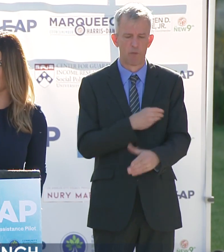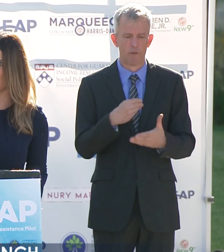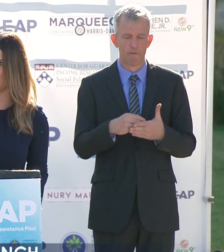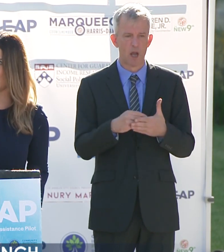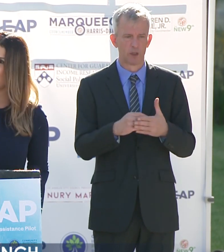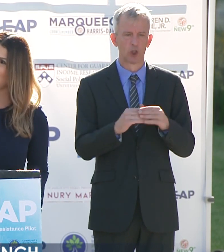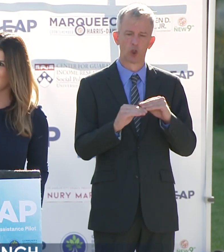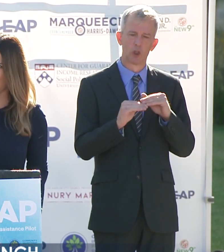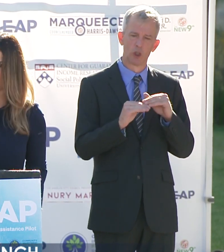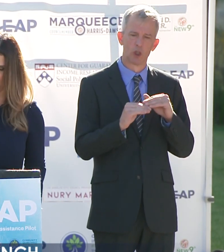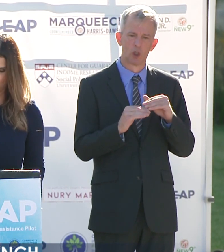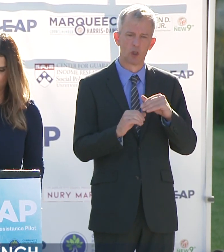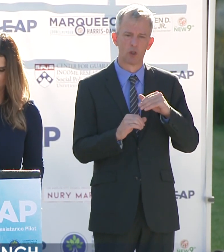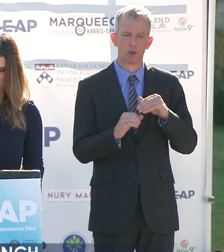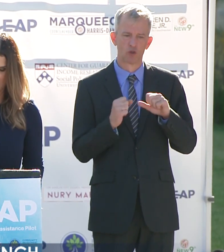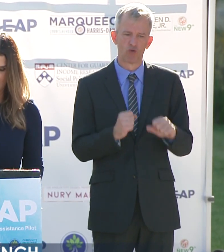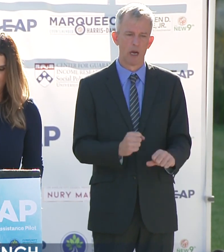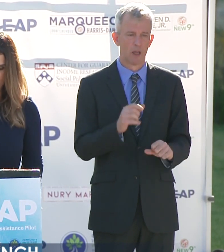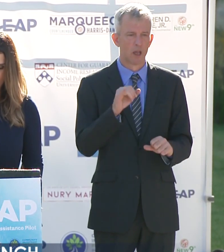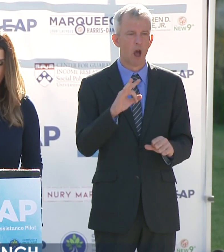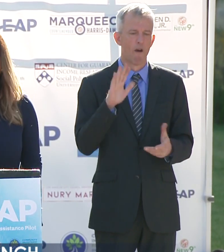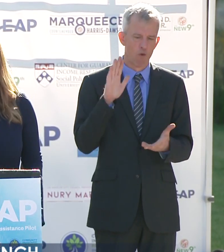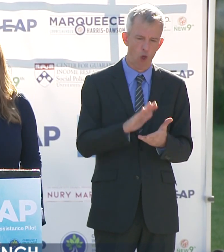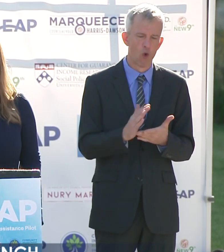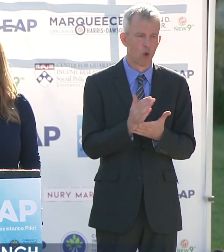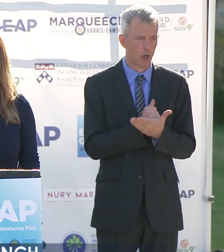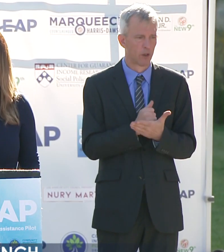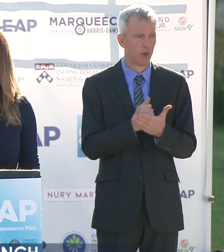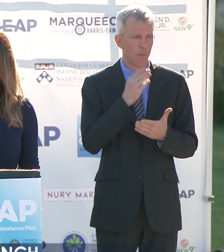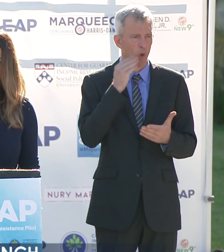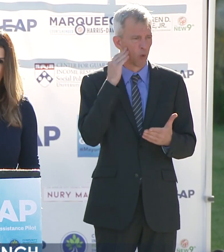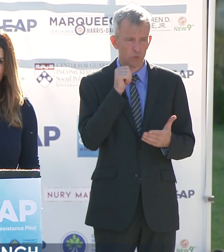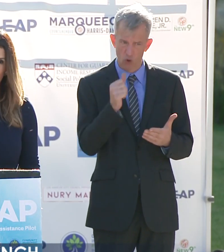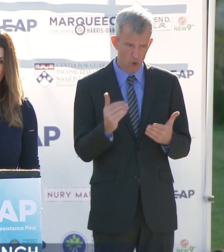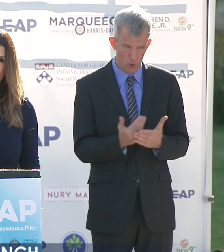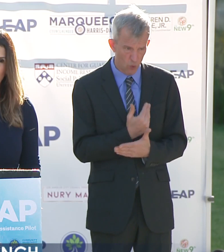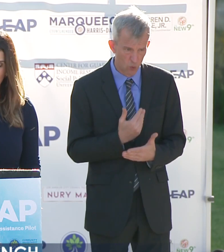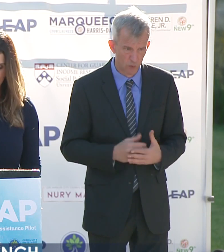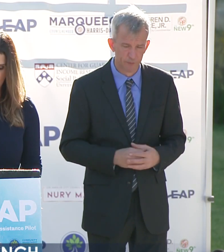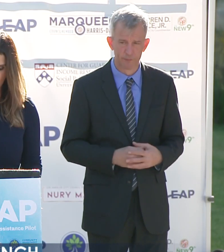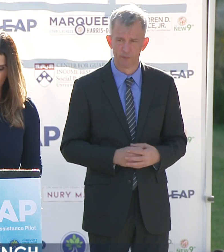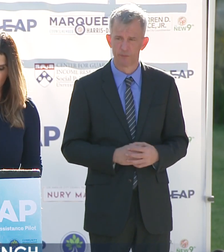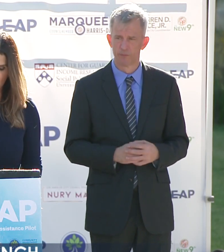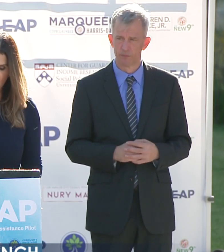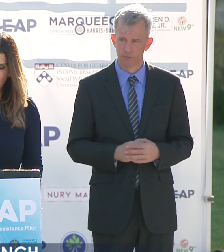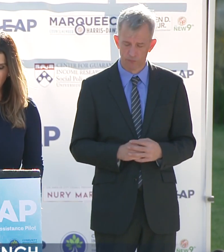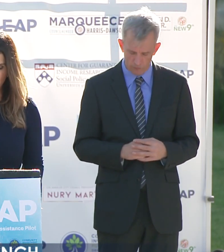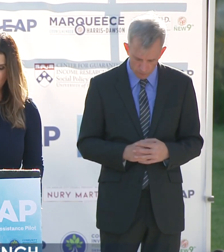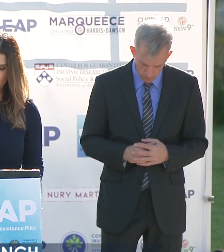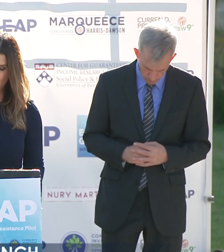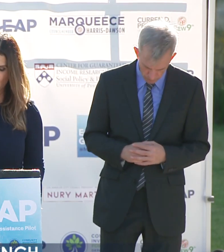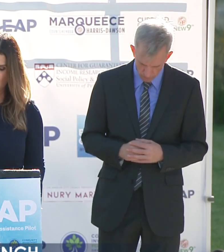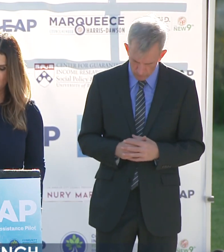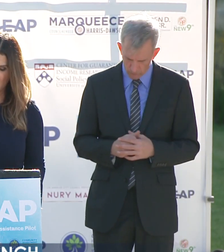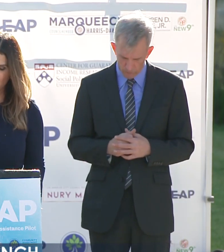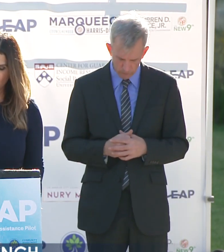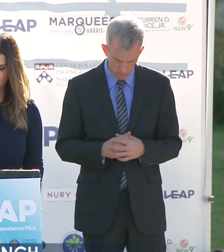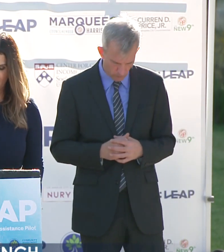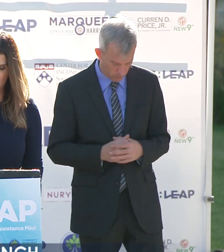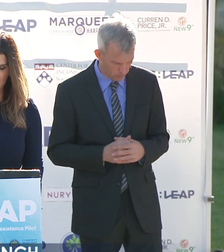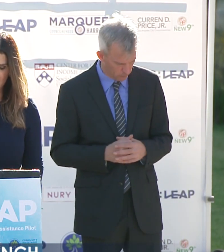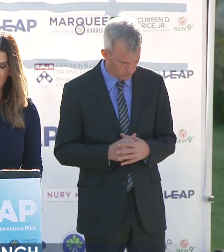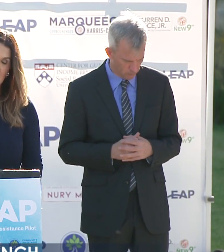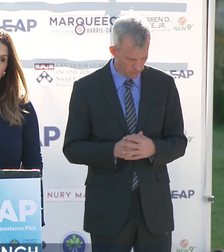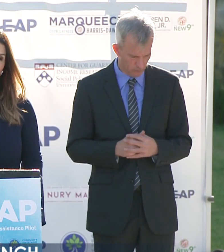working households is not new. We managed, and we have been managing for many, many years, various programs that